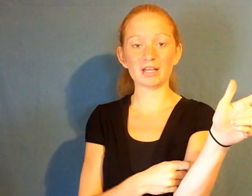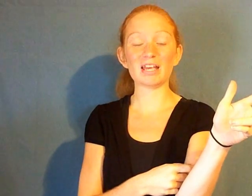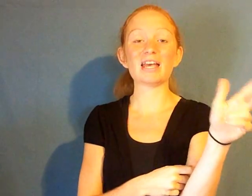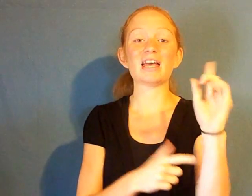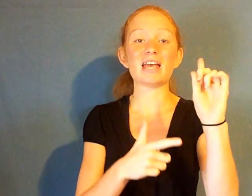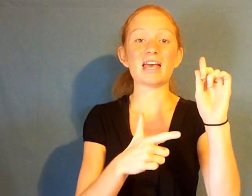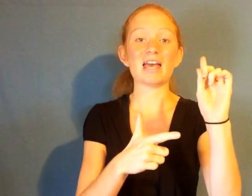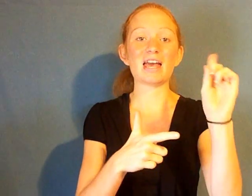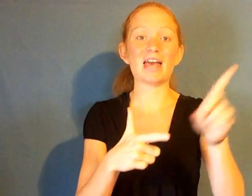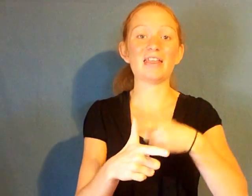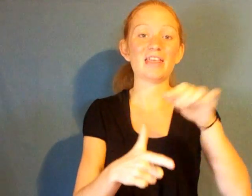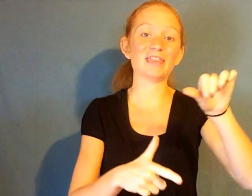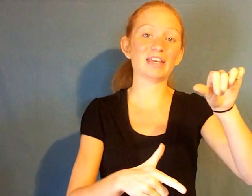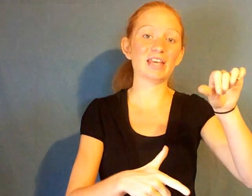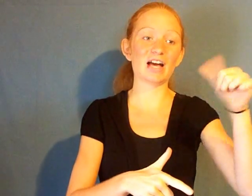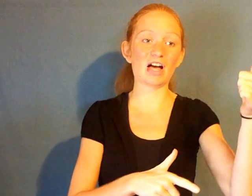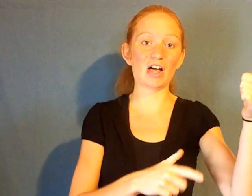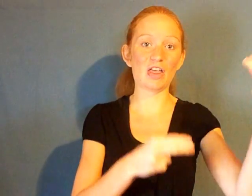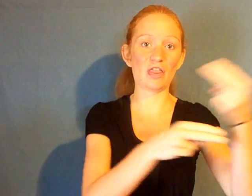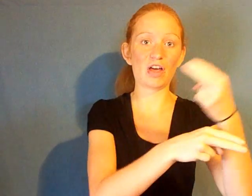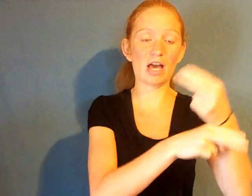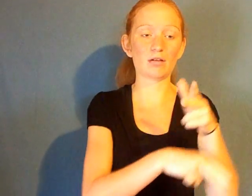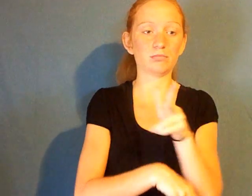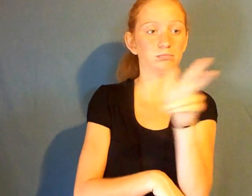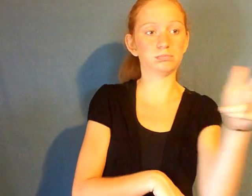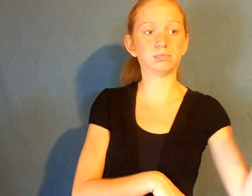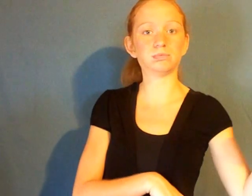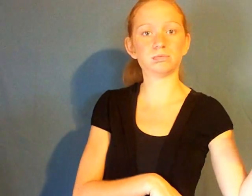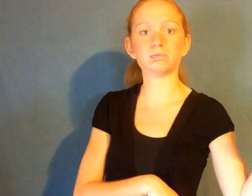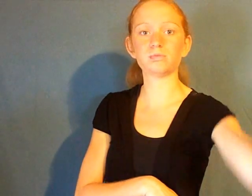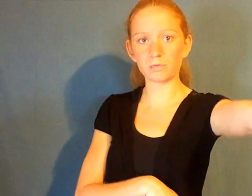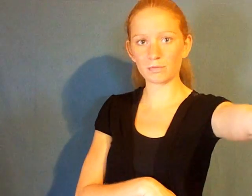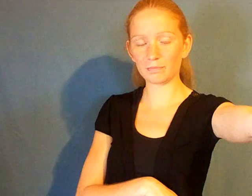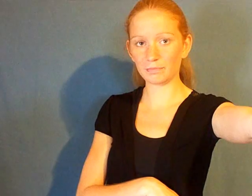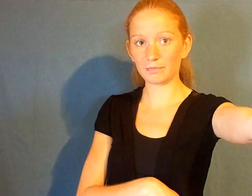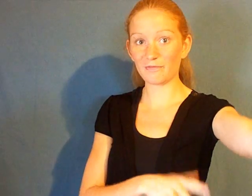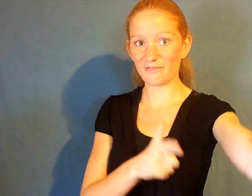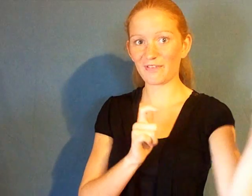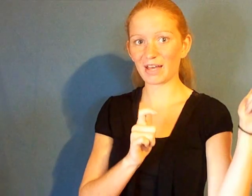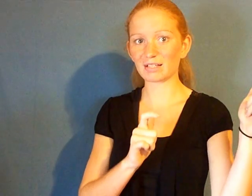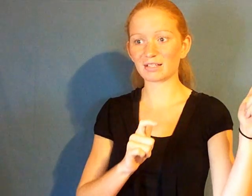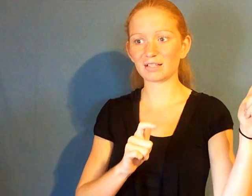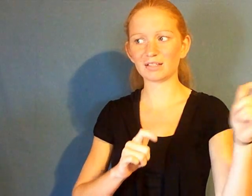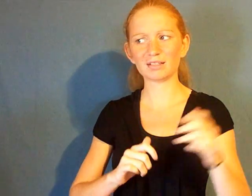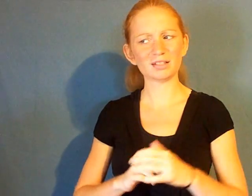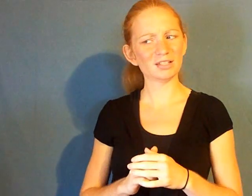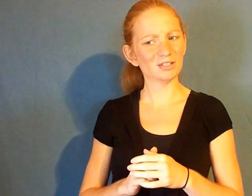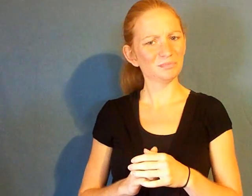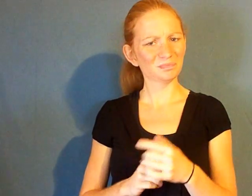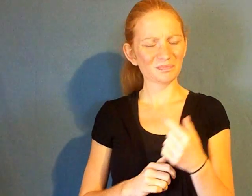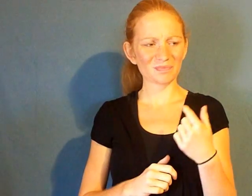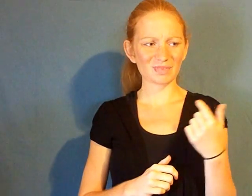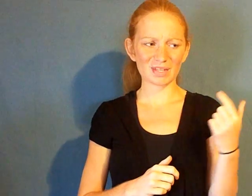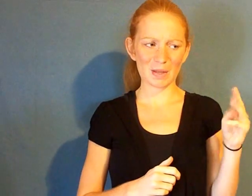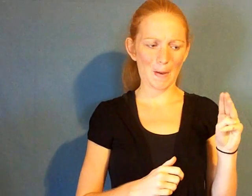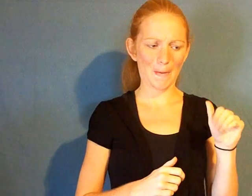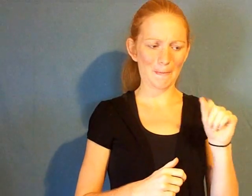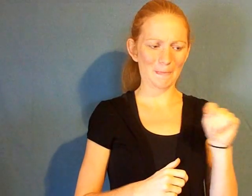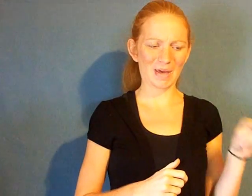side of the highway and sped up and was going very fast. Well, Matt's like, uh-oh, something's really wrong, and I want to see what's happening.